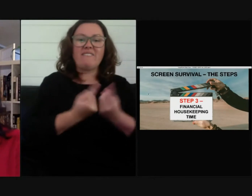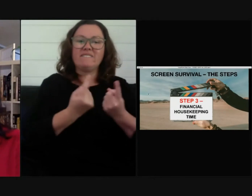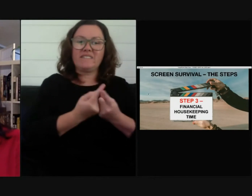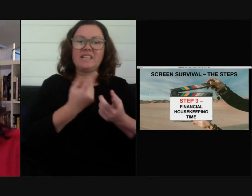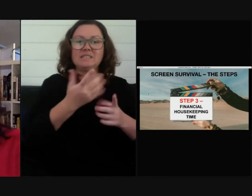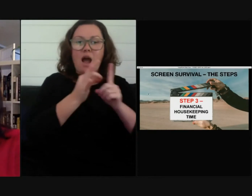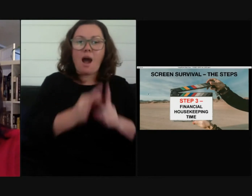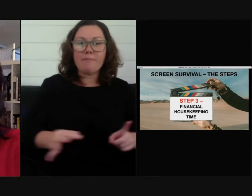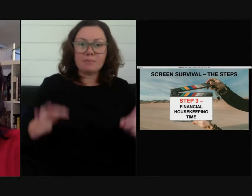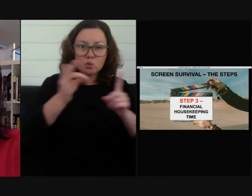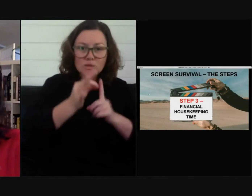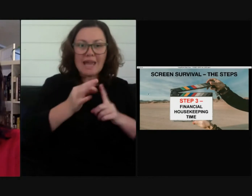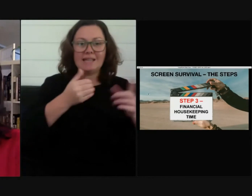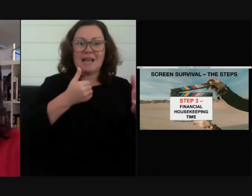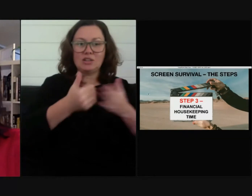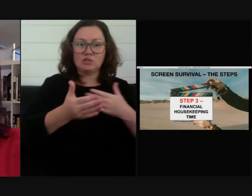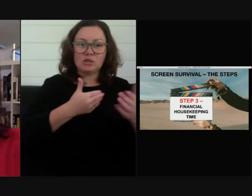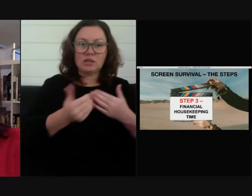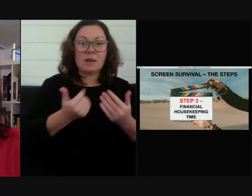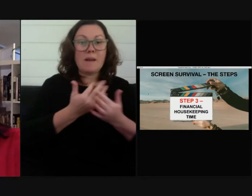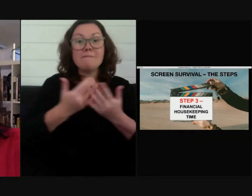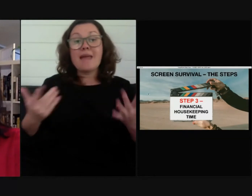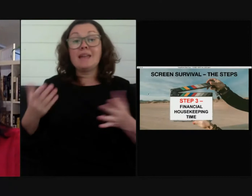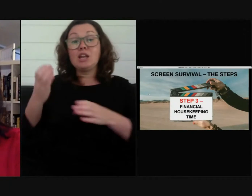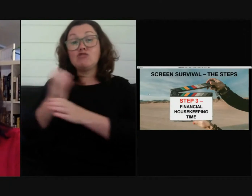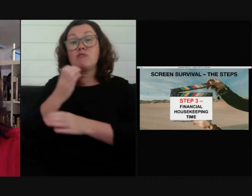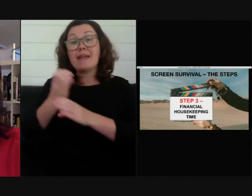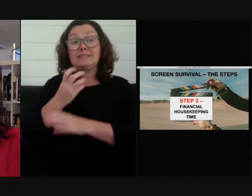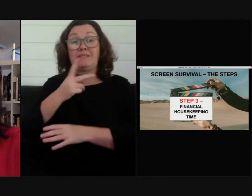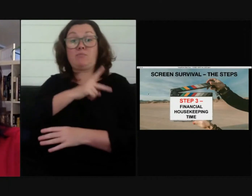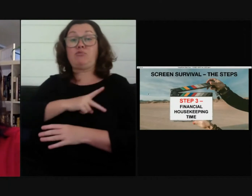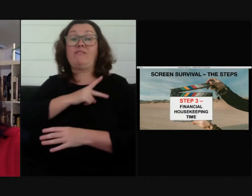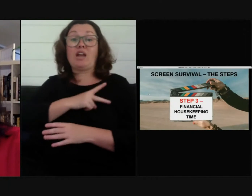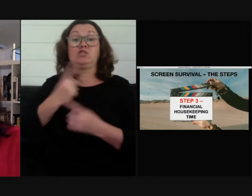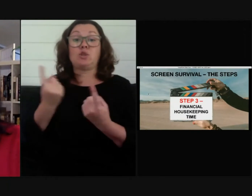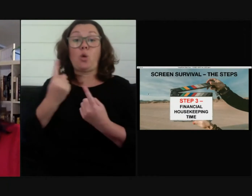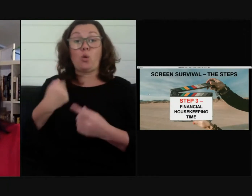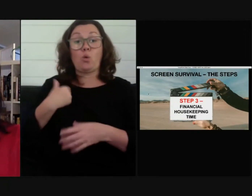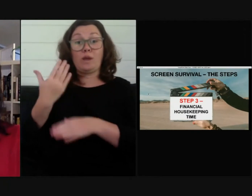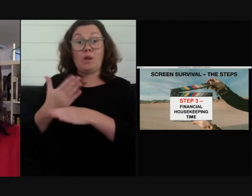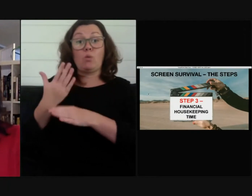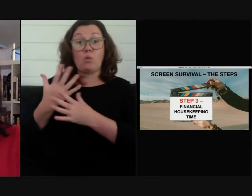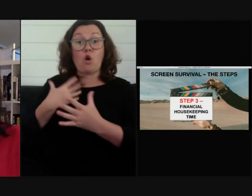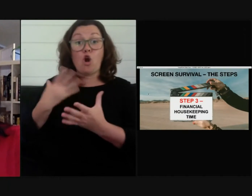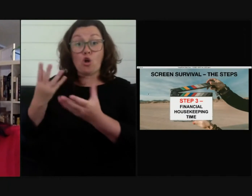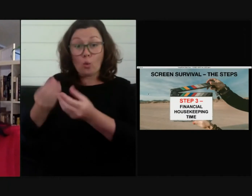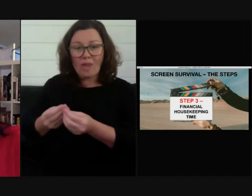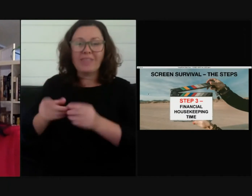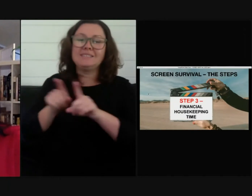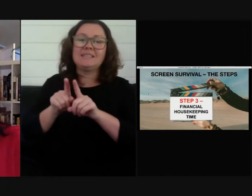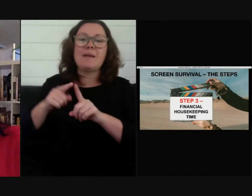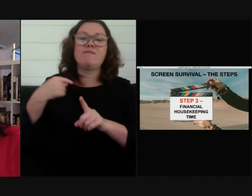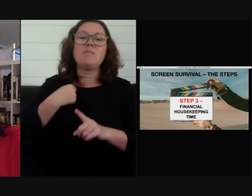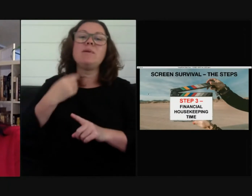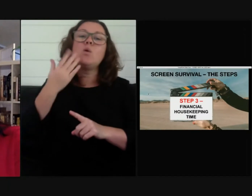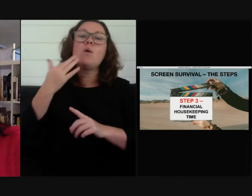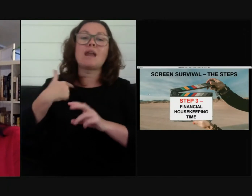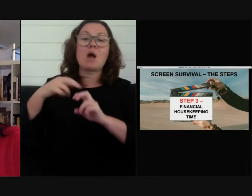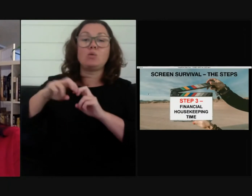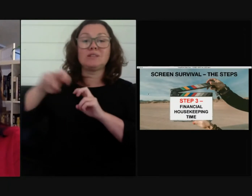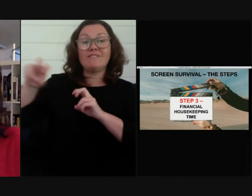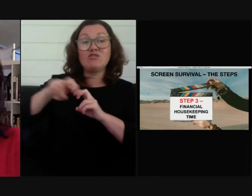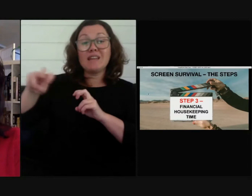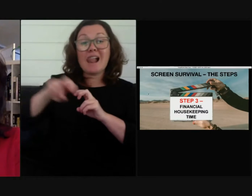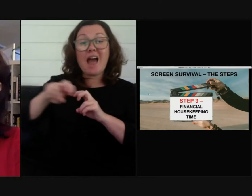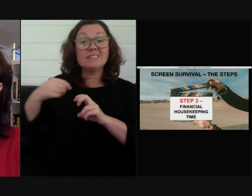professionals that we work with, and it was certainly true for me when I was freelancing, I didn't pay a huge amount of attention to my